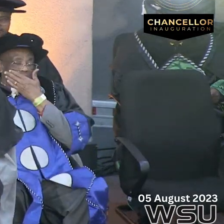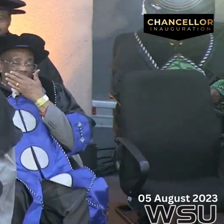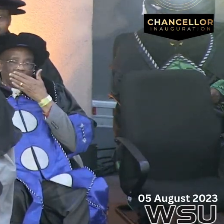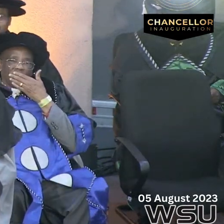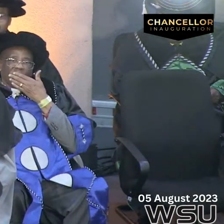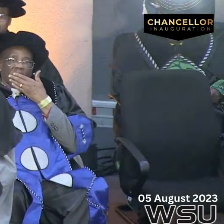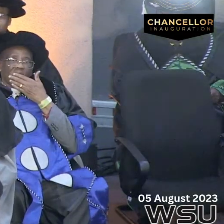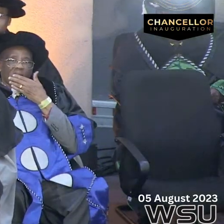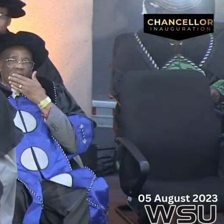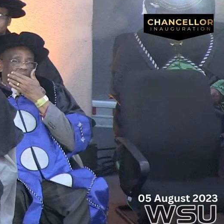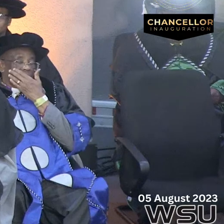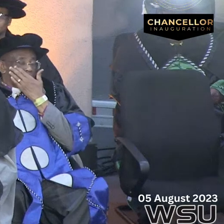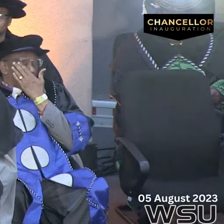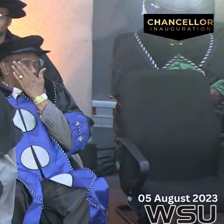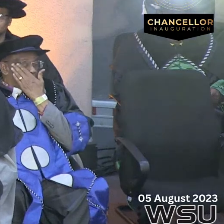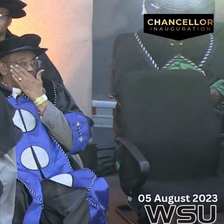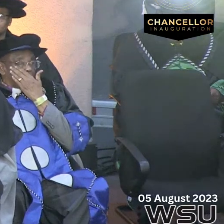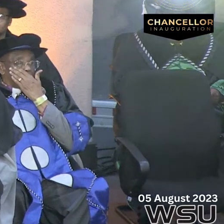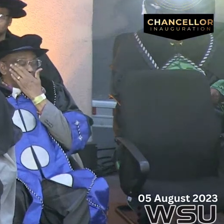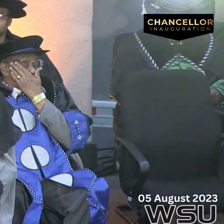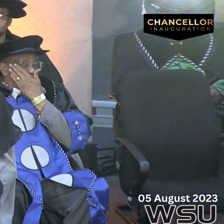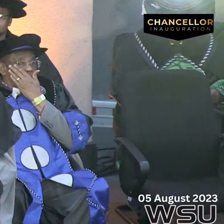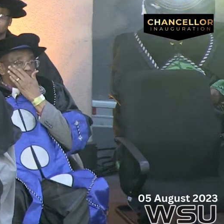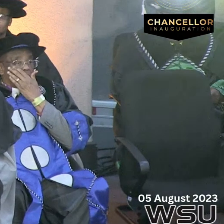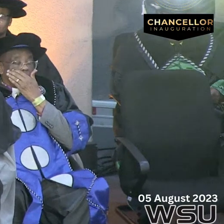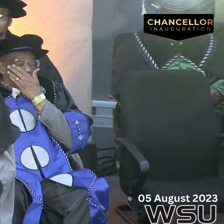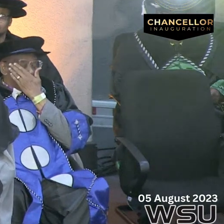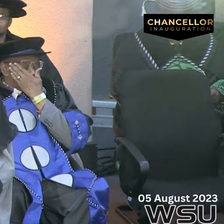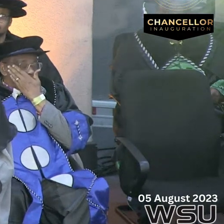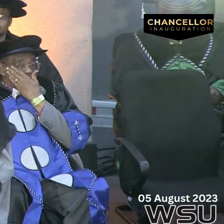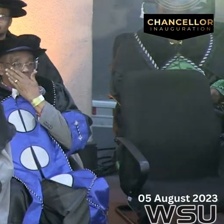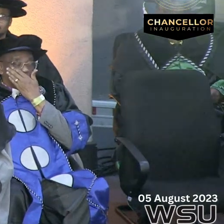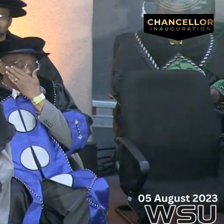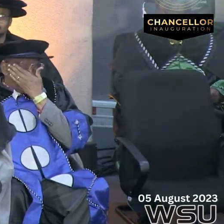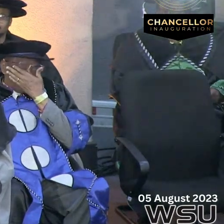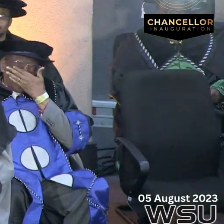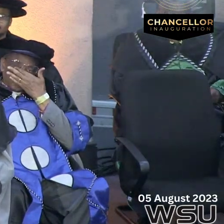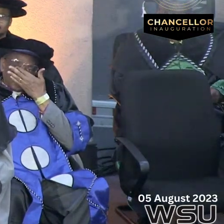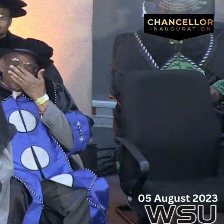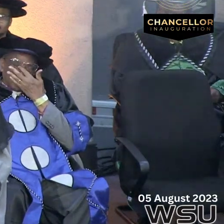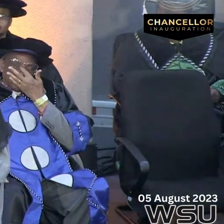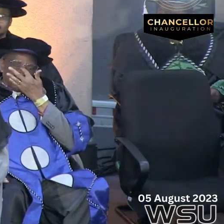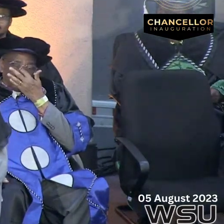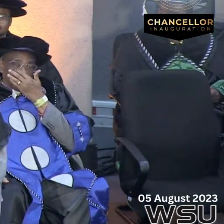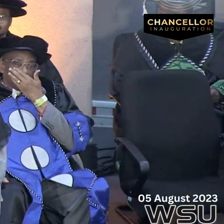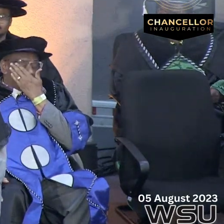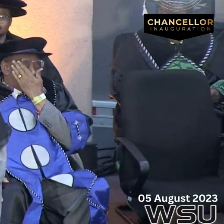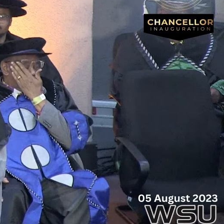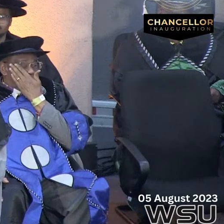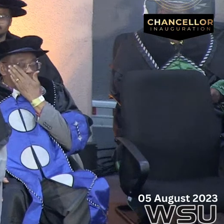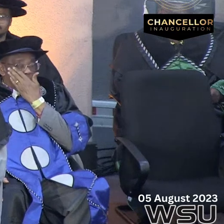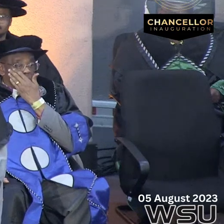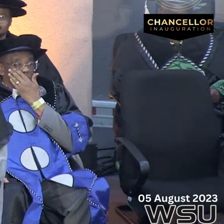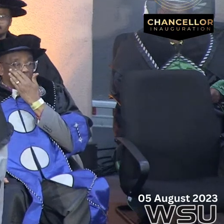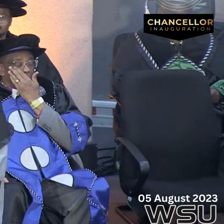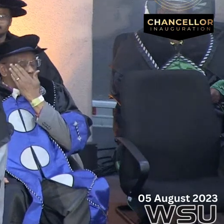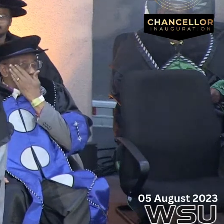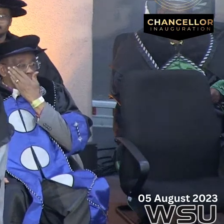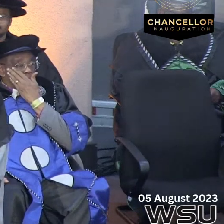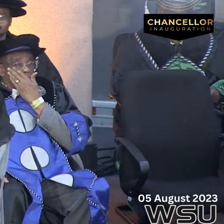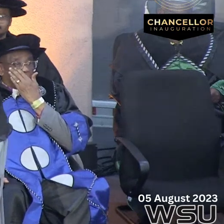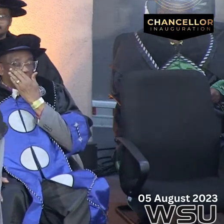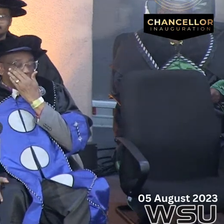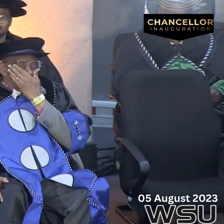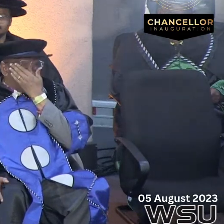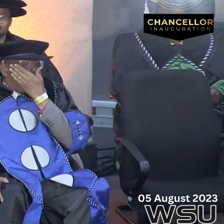mabafilishe uba nantoni abanqwenela uba yiyo, it's within their reach, it's achievable. If